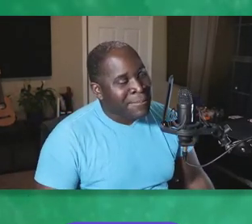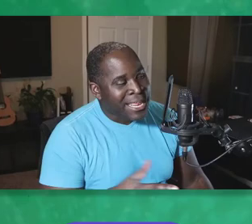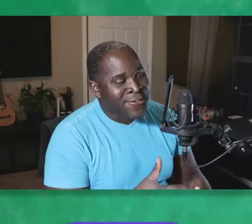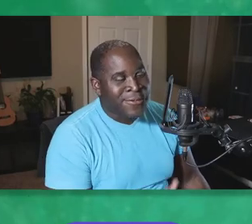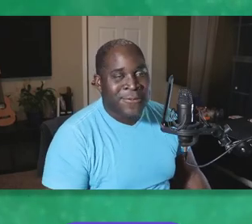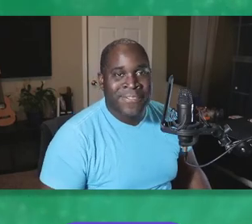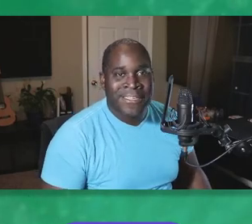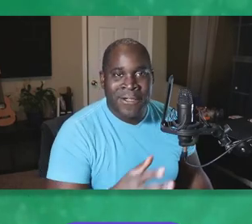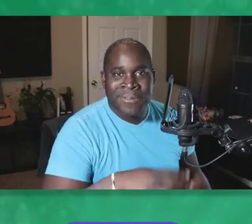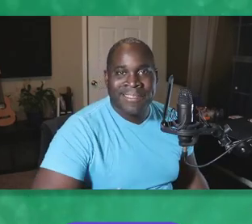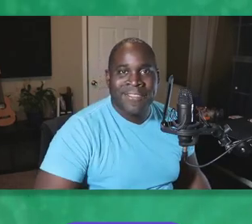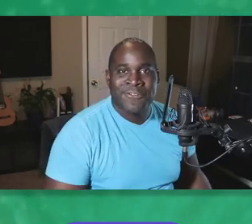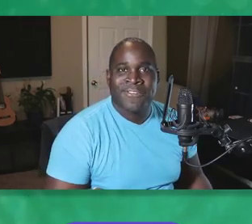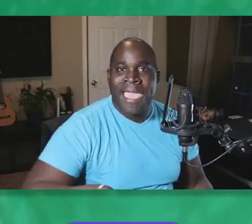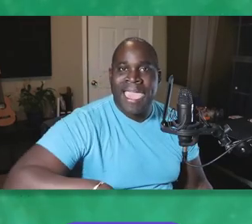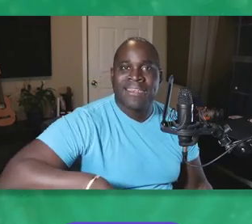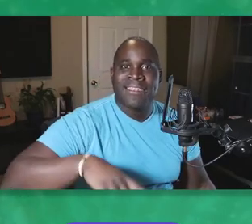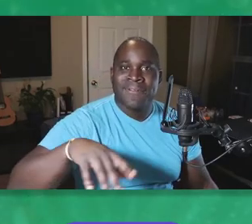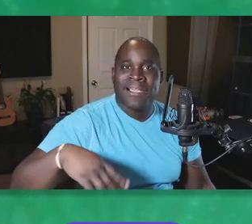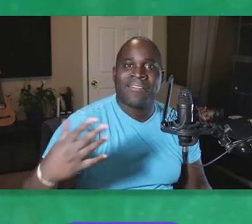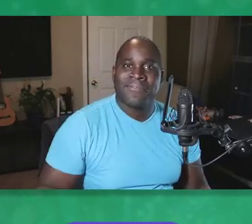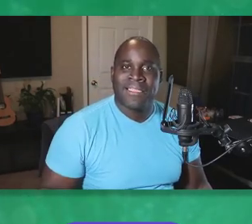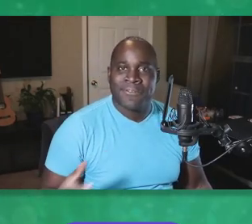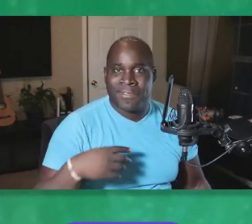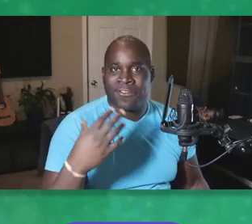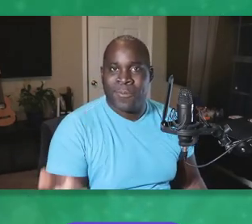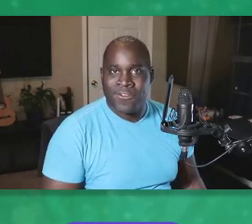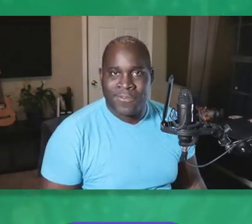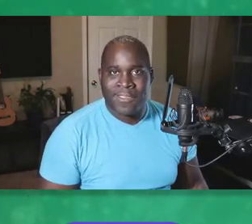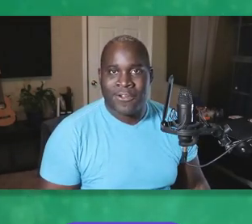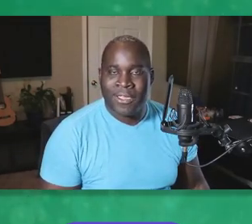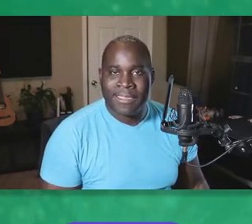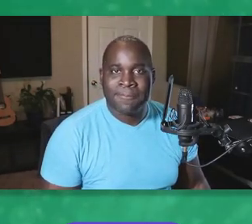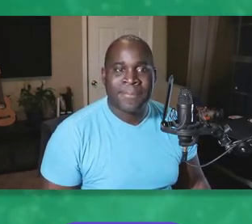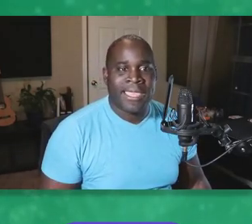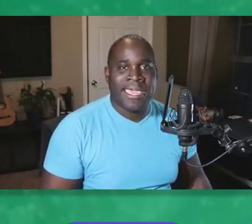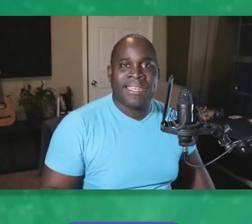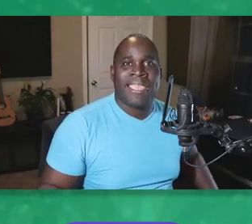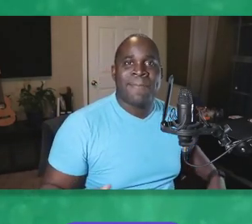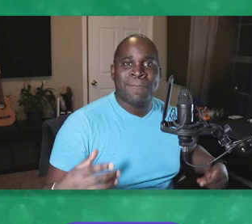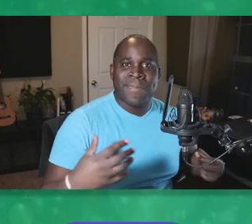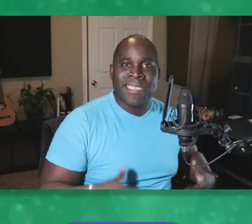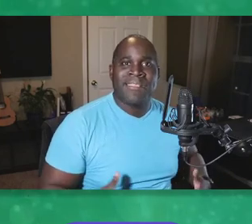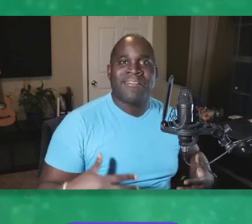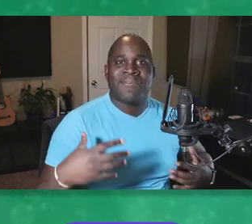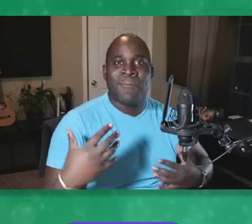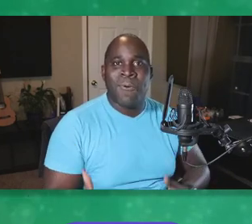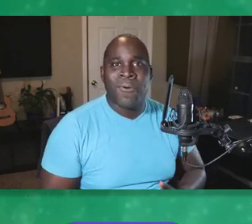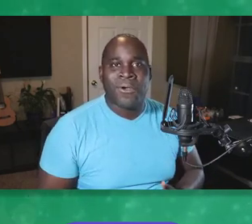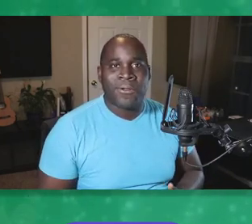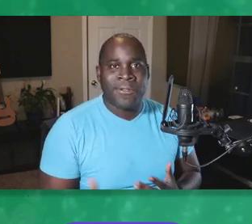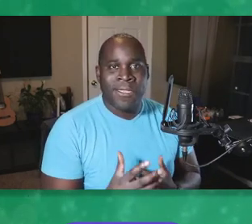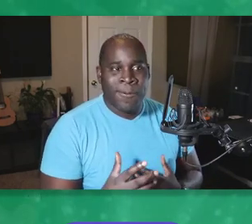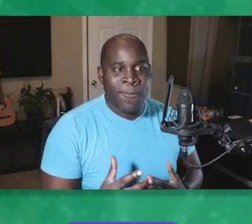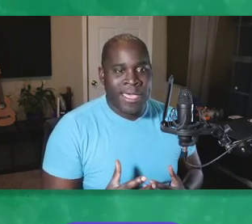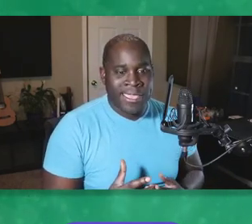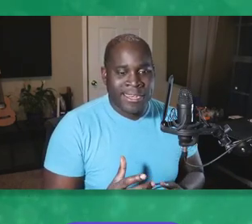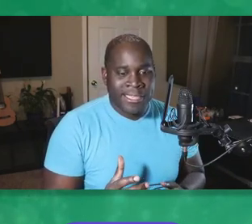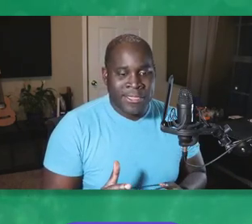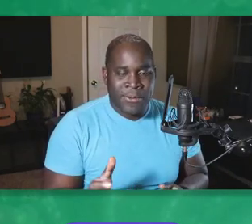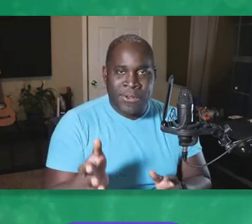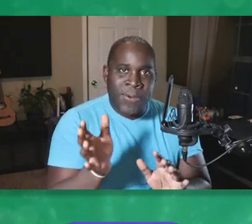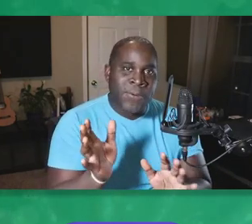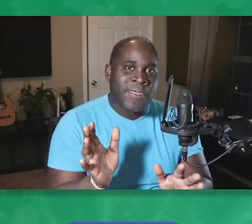The combination of those things all put together just add different kinds of flavors to the expressions that you're giving, and it means more